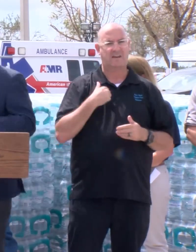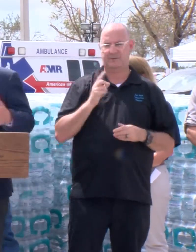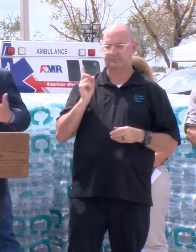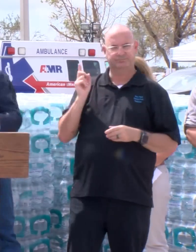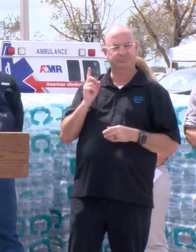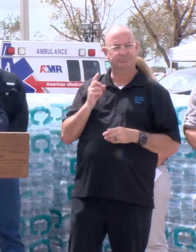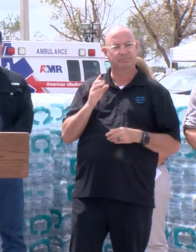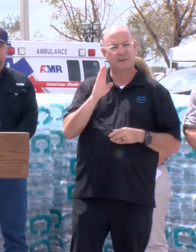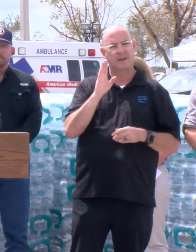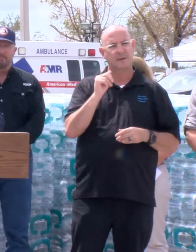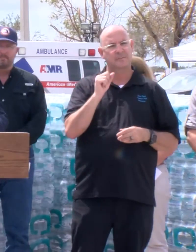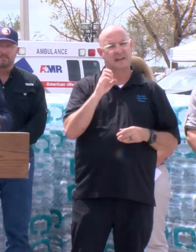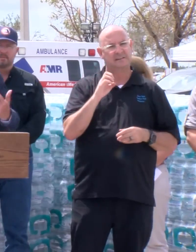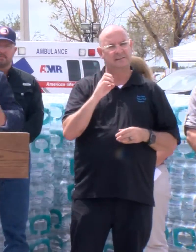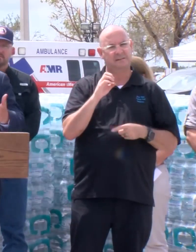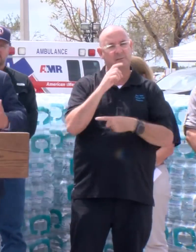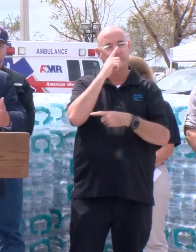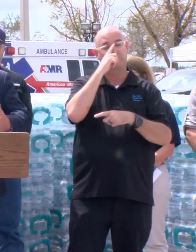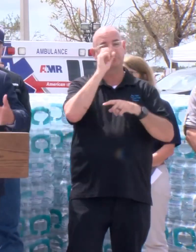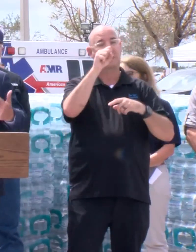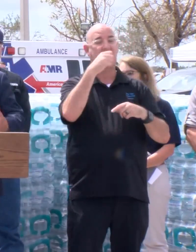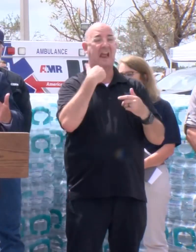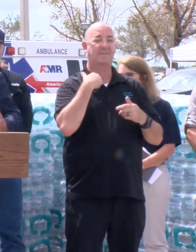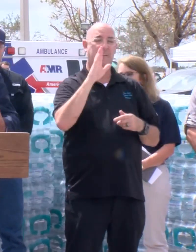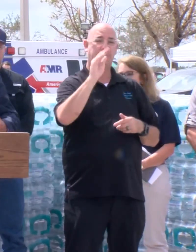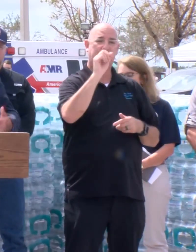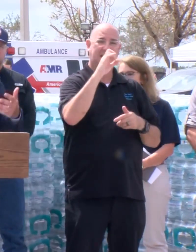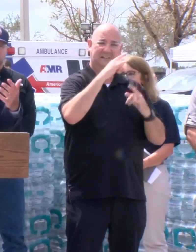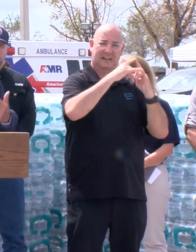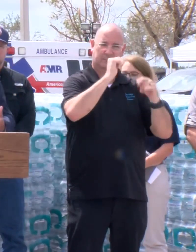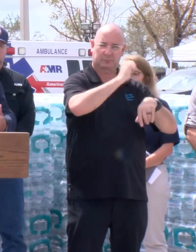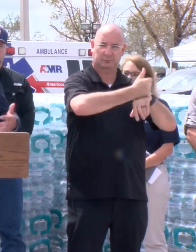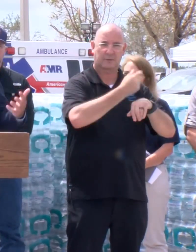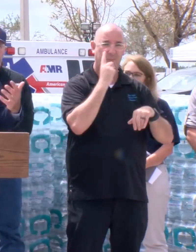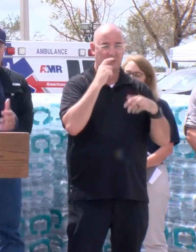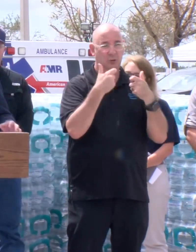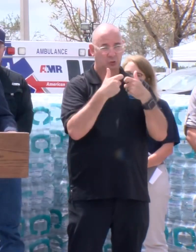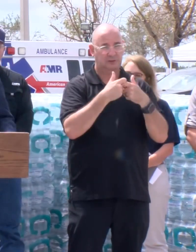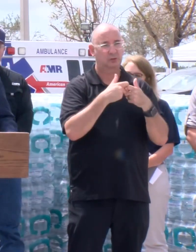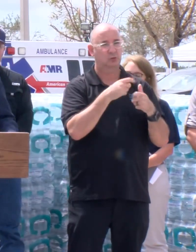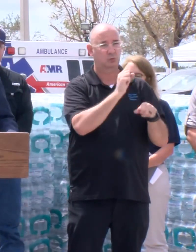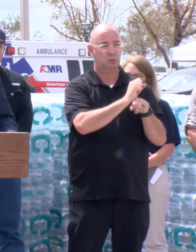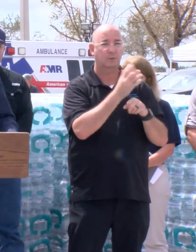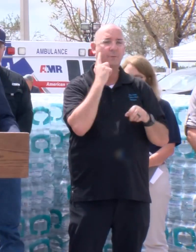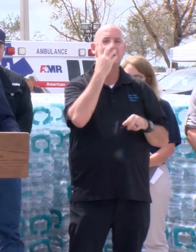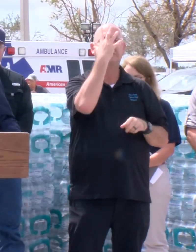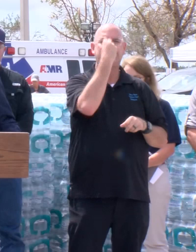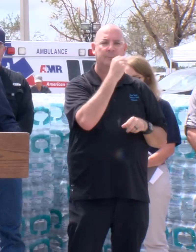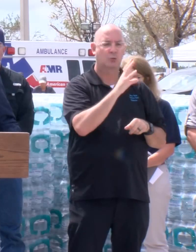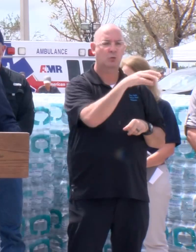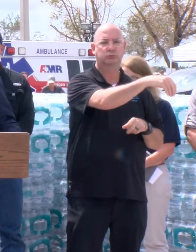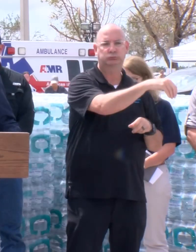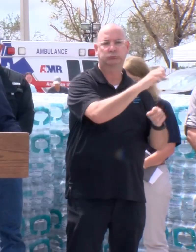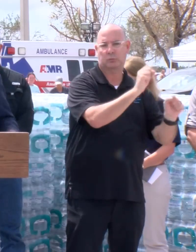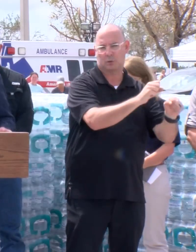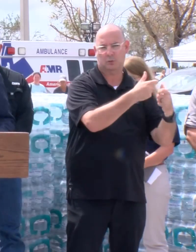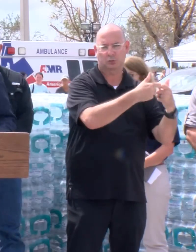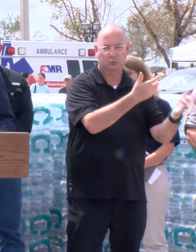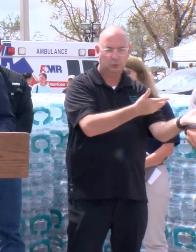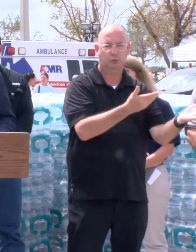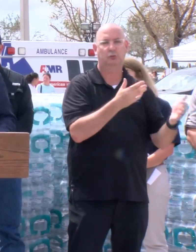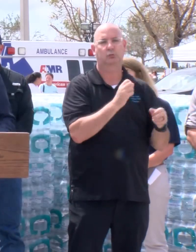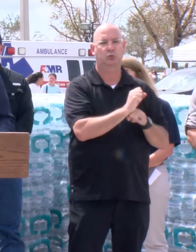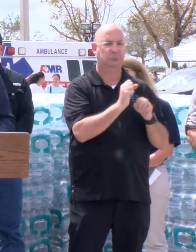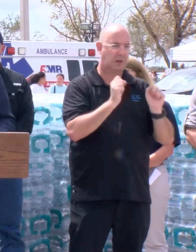now. So they actually have a base camp for utility workers on Sanibel. So they'll be sleeping there, working there, and we understand that that's important.